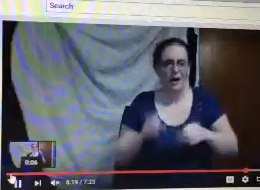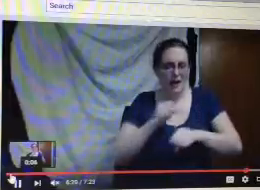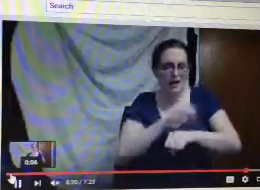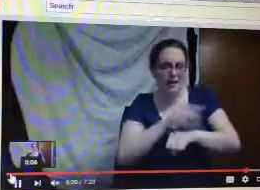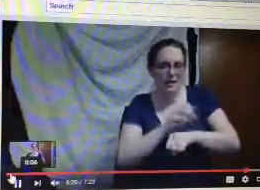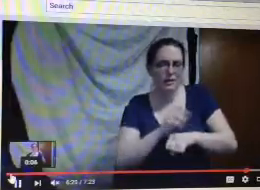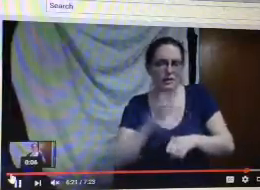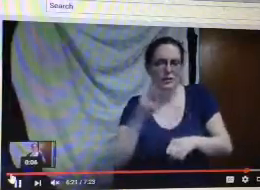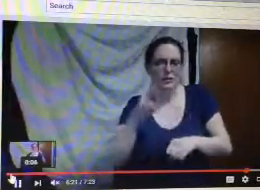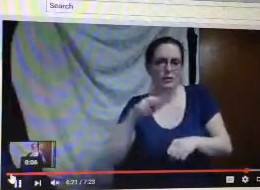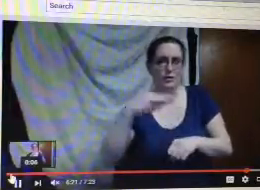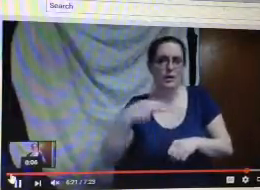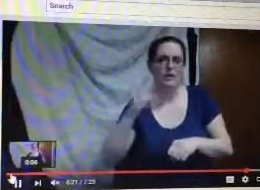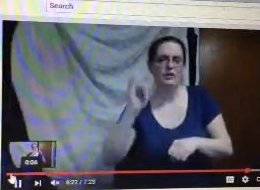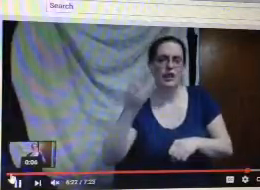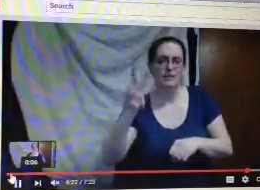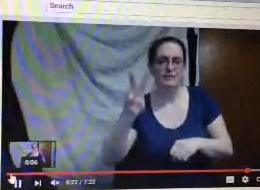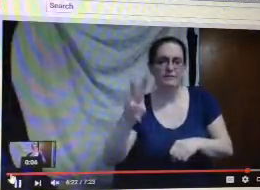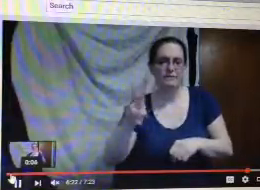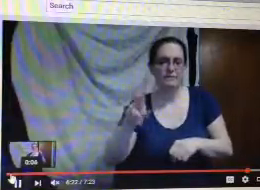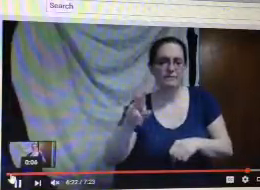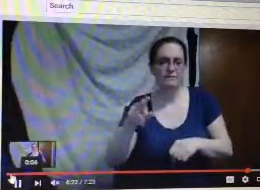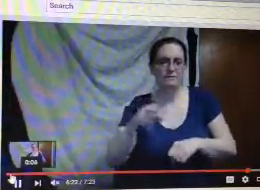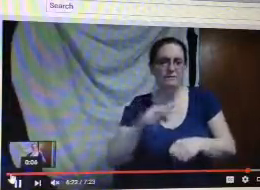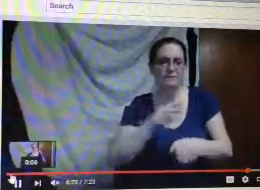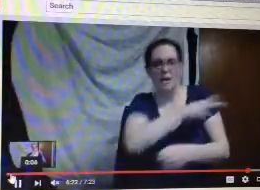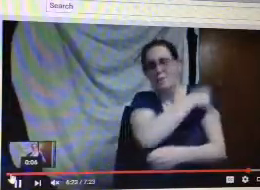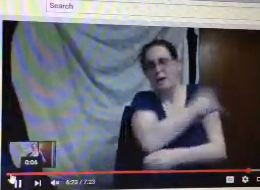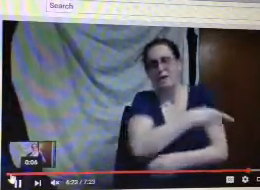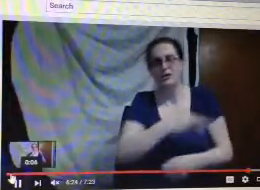the second week, I give advice